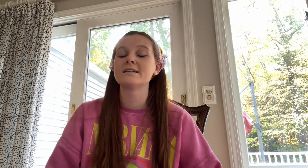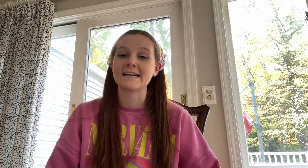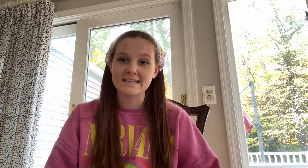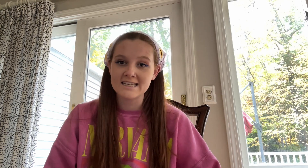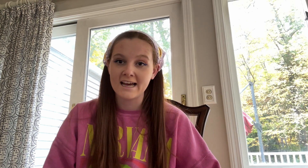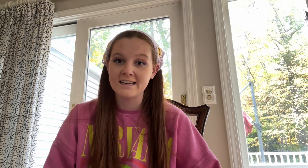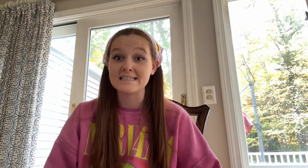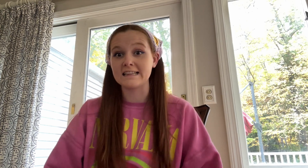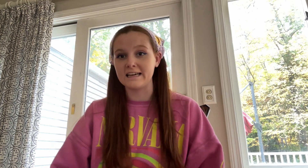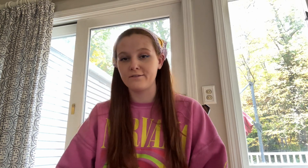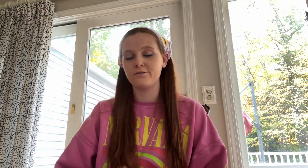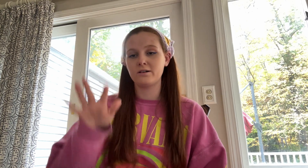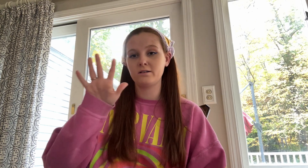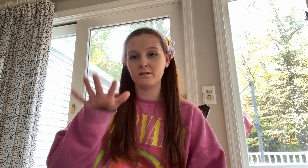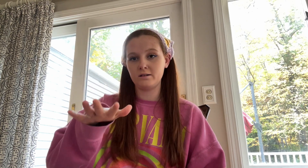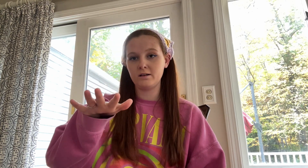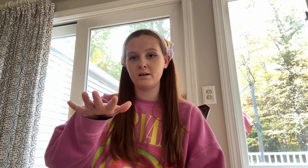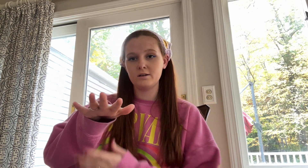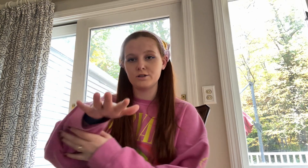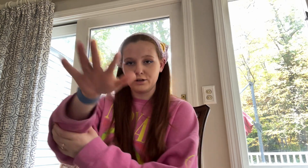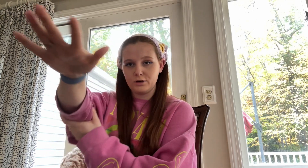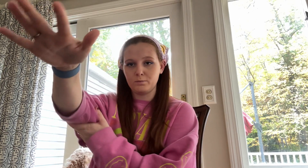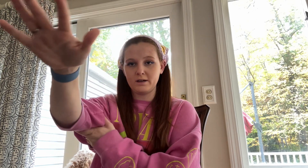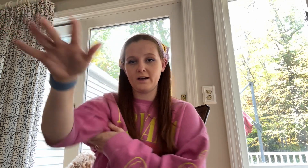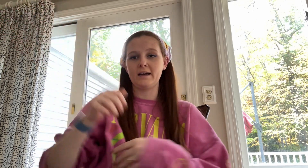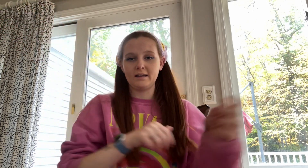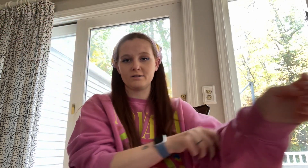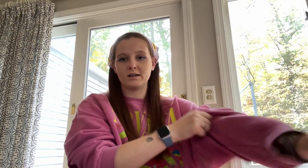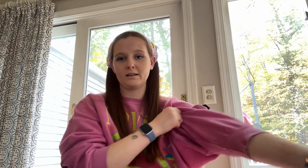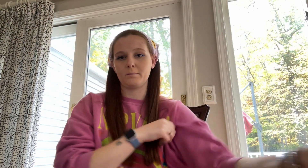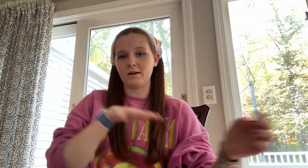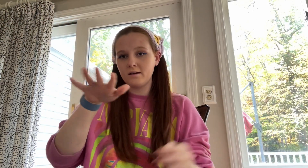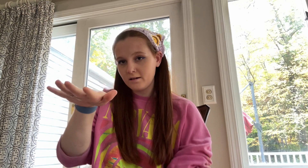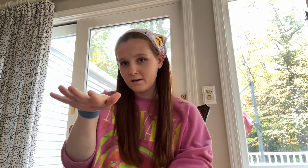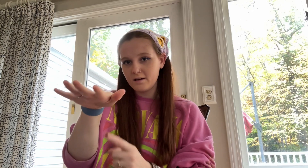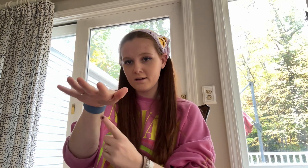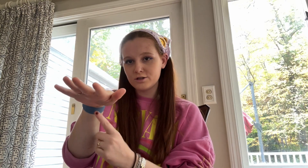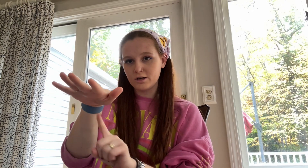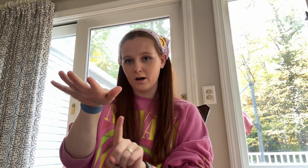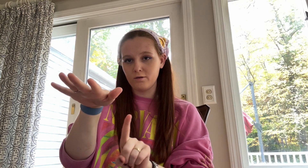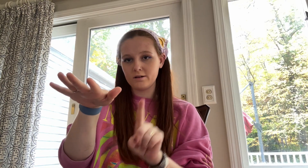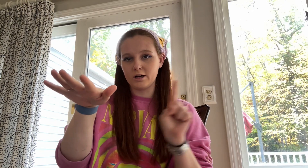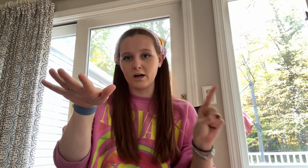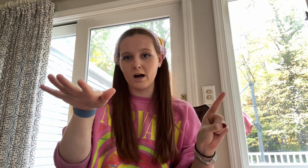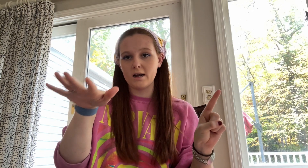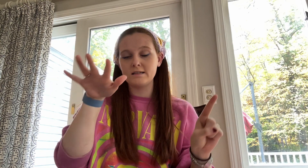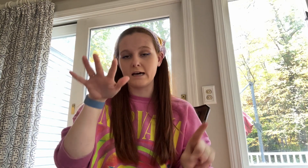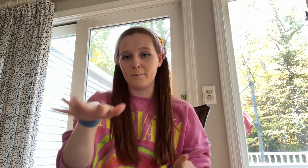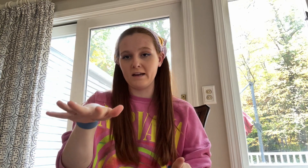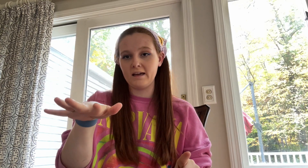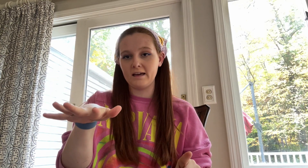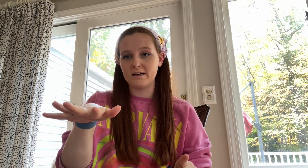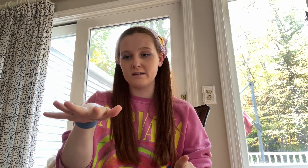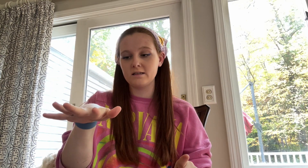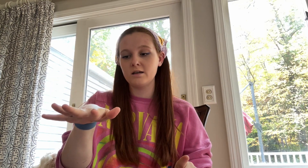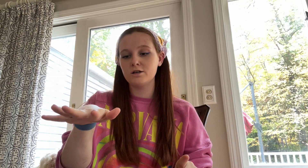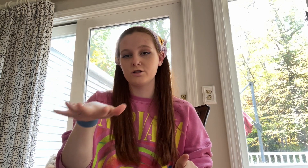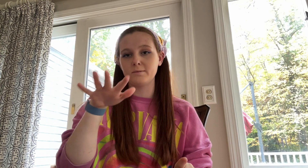Second sign is leaf. So you put your hand out, so your dominant hand should be